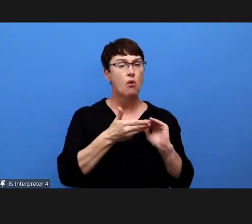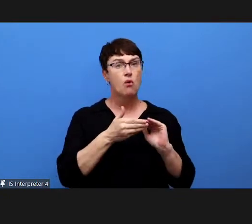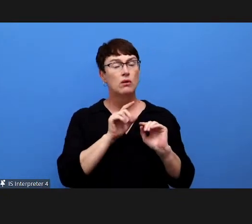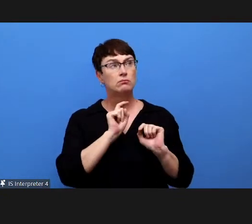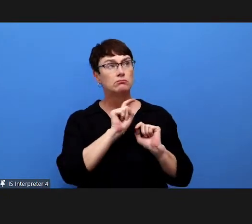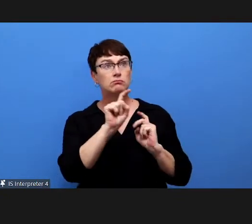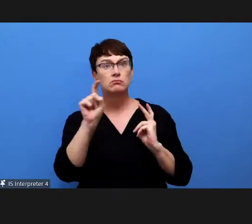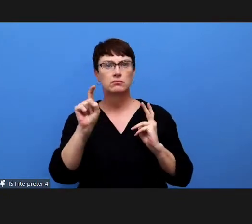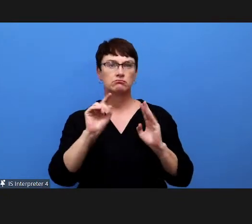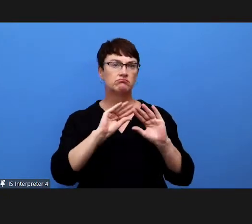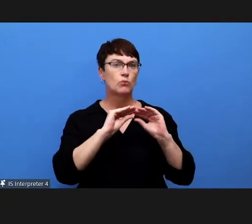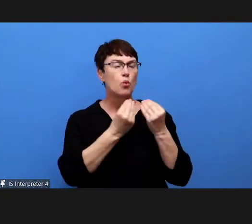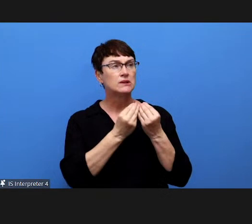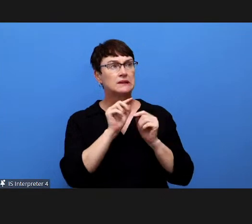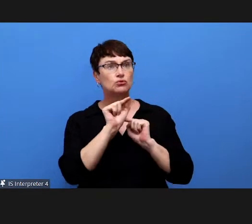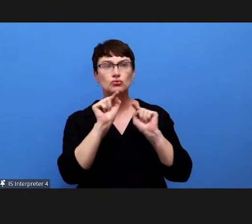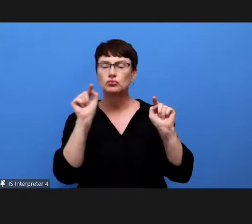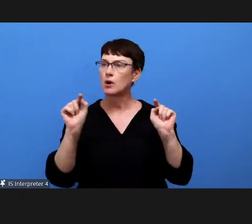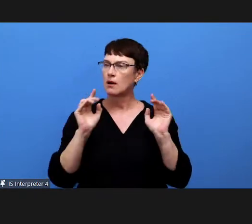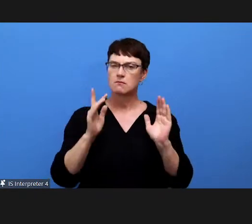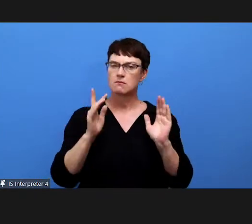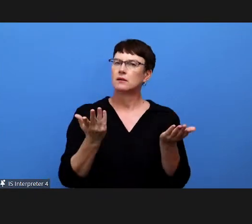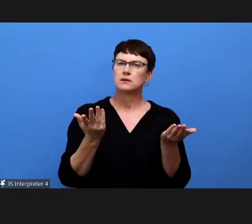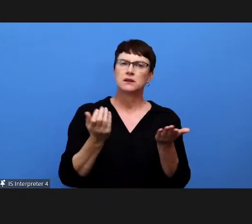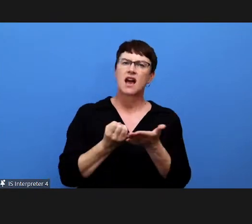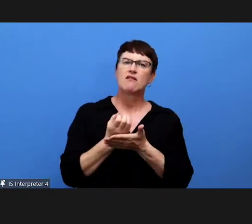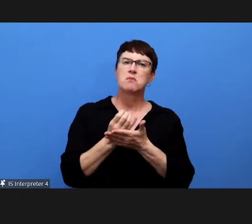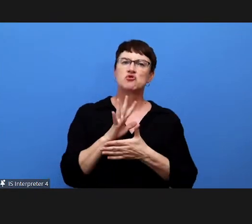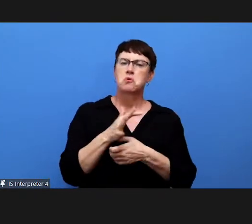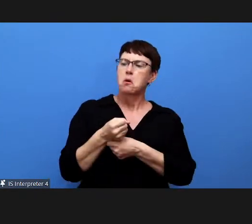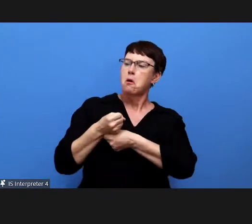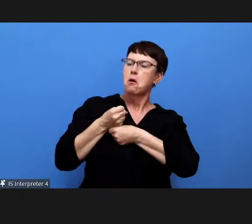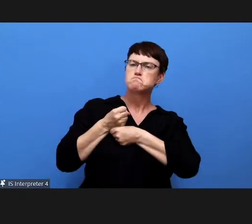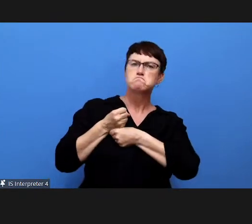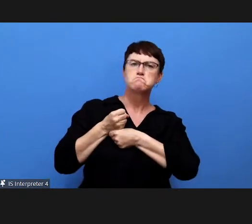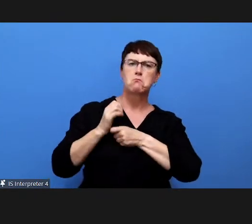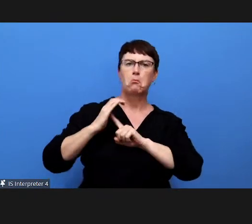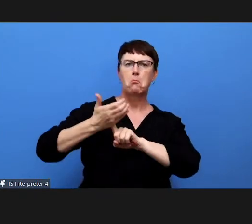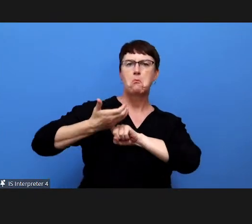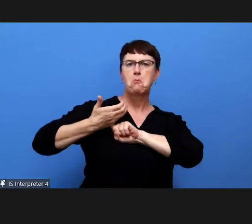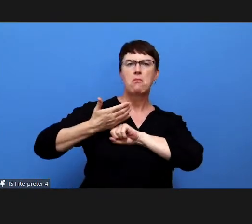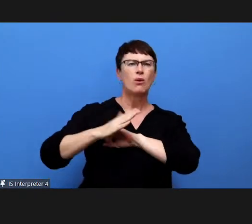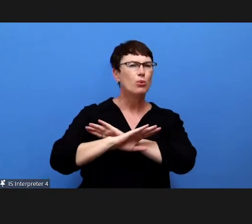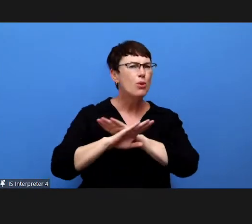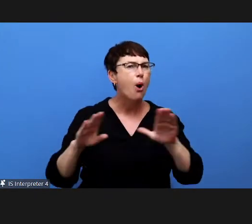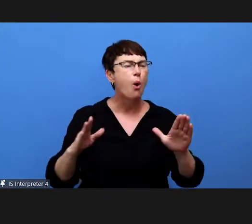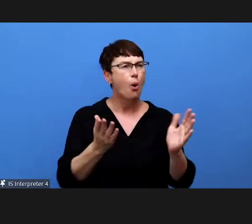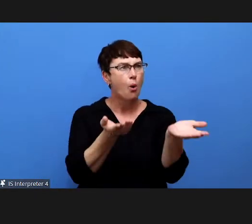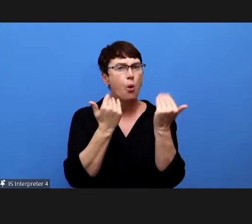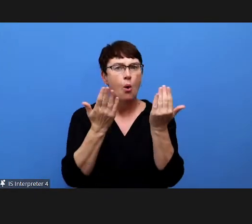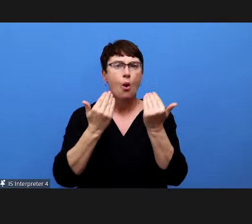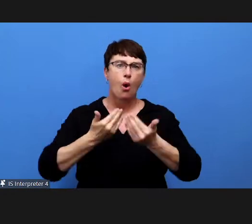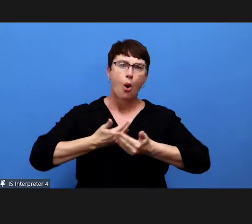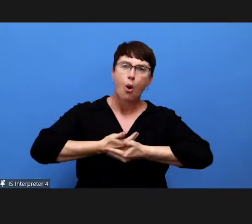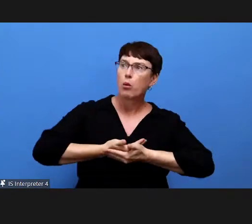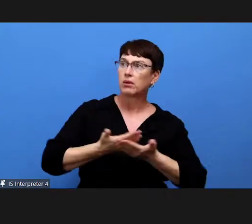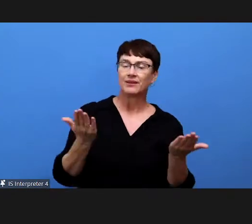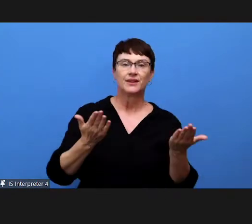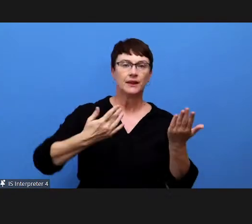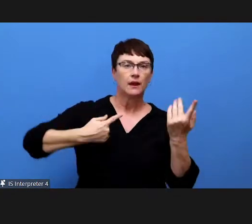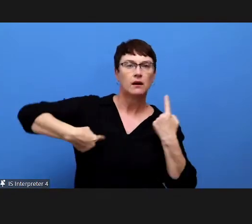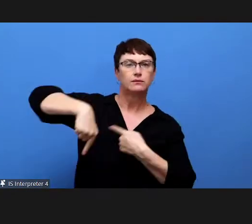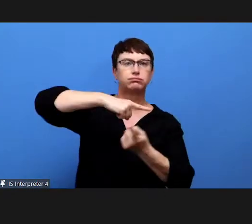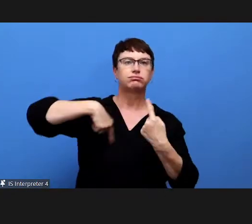a timely and accessible manner. This could improve transparency, accountability, and